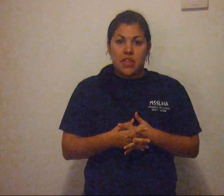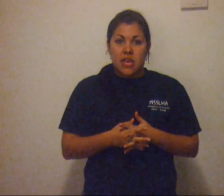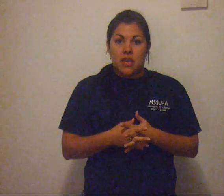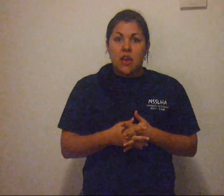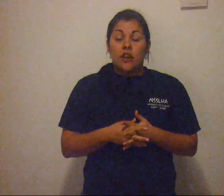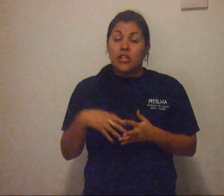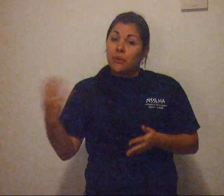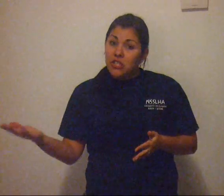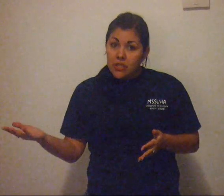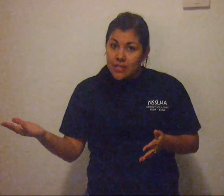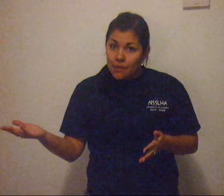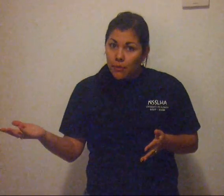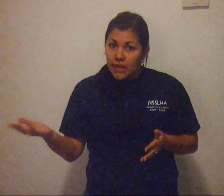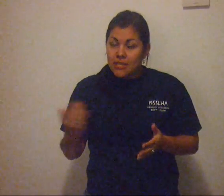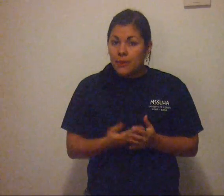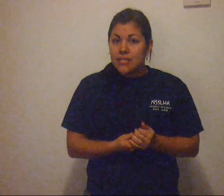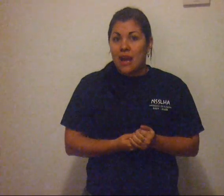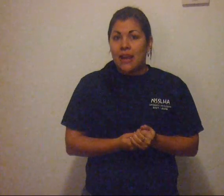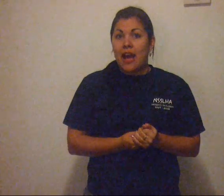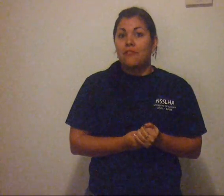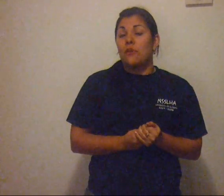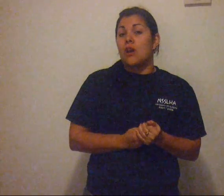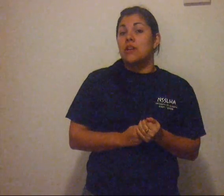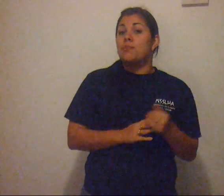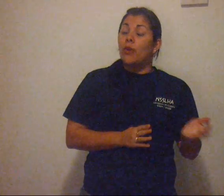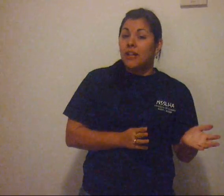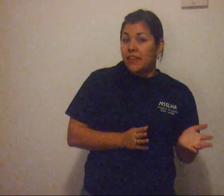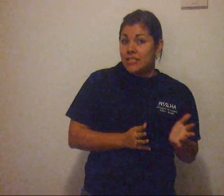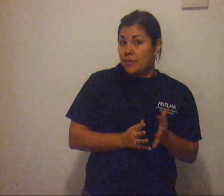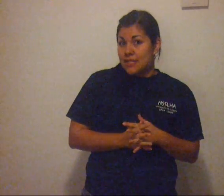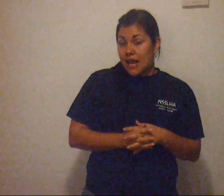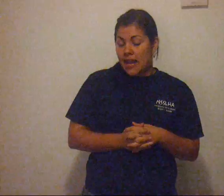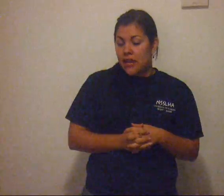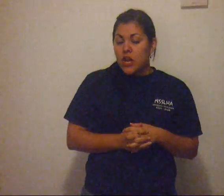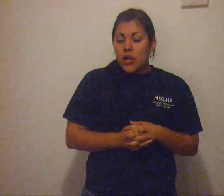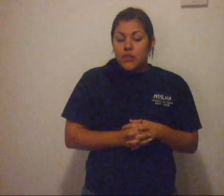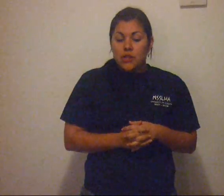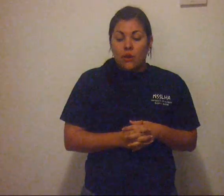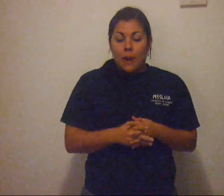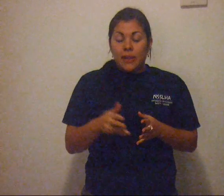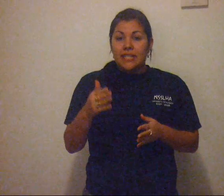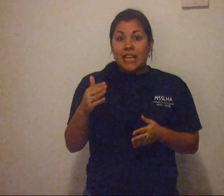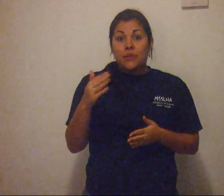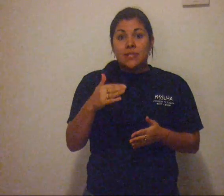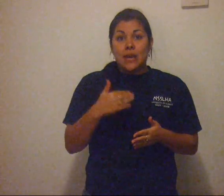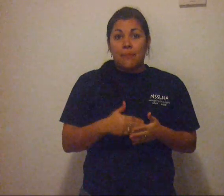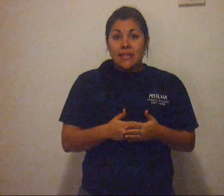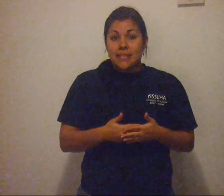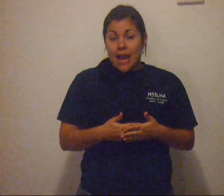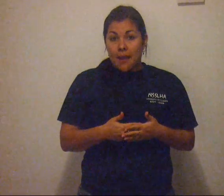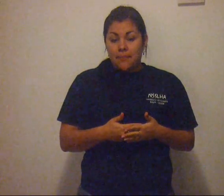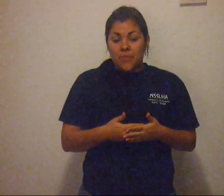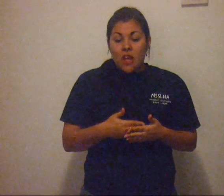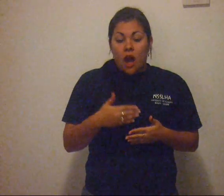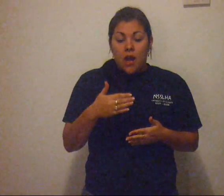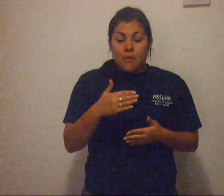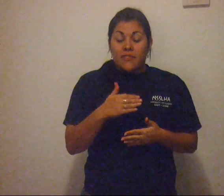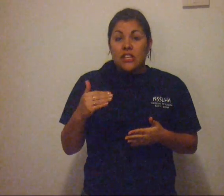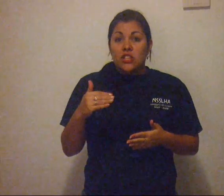the graduation ceremonies that we sign at, for sporting events that we sign at. So I'm going to take you step by step of each line